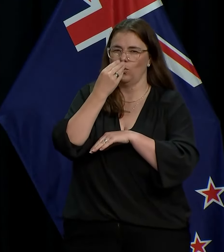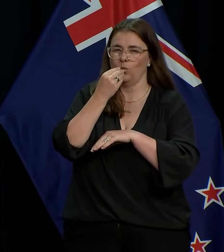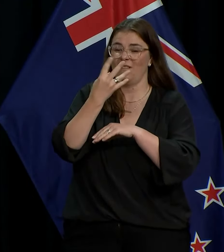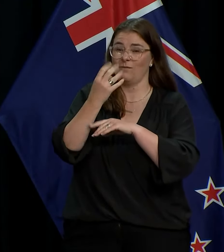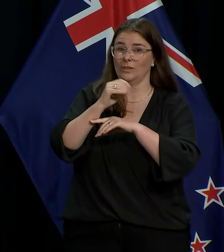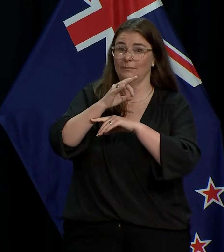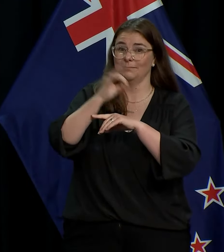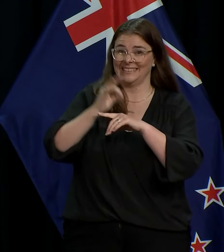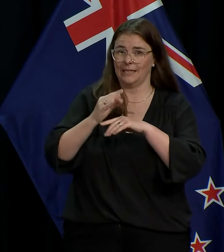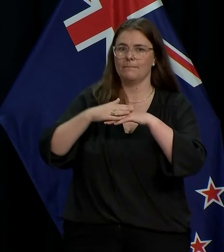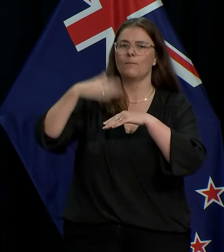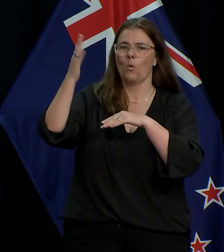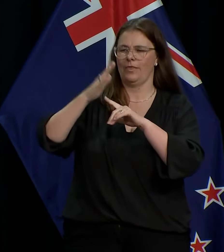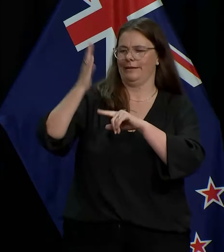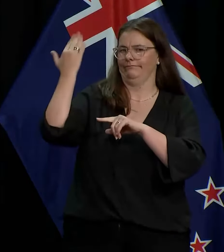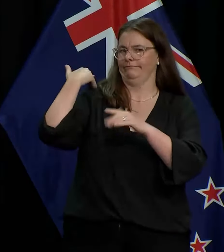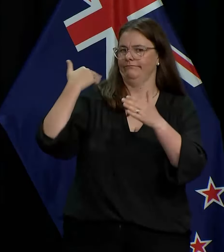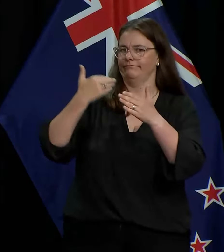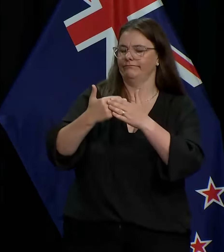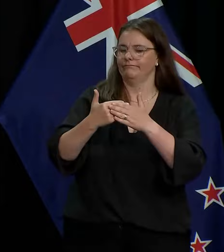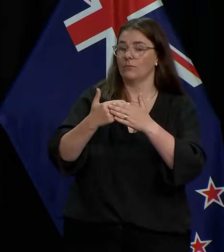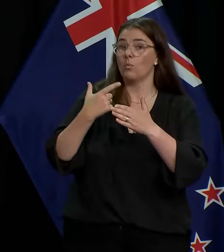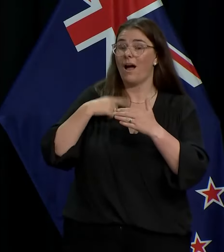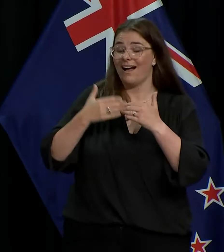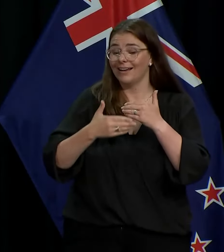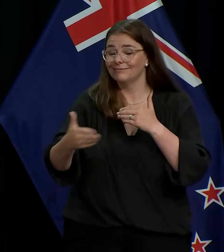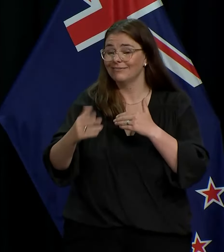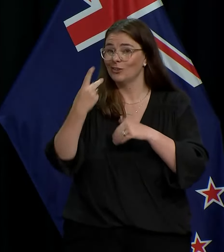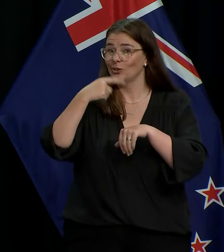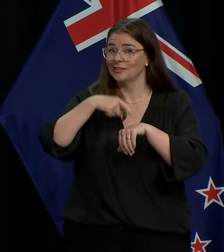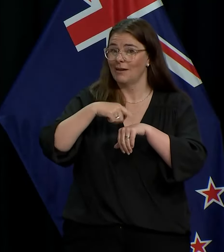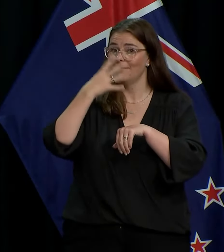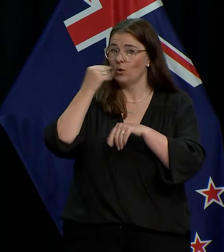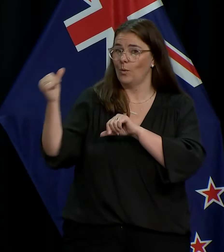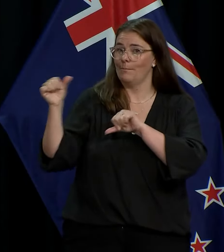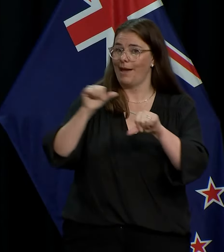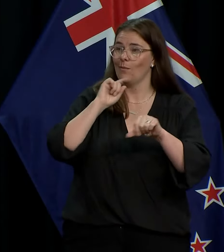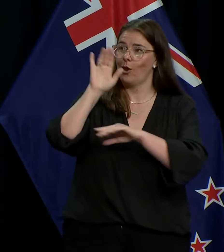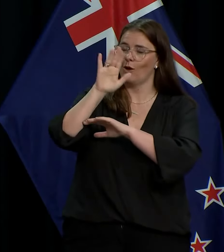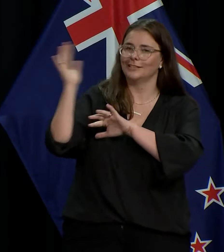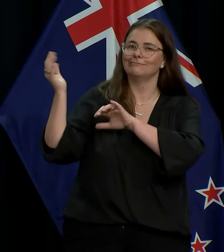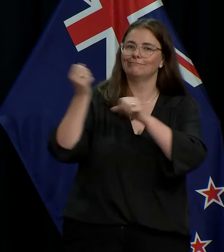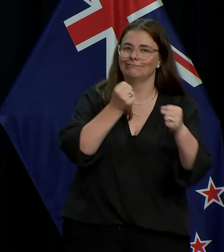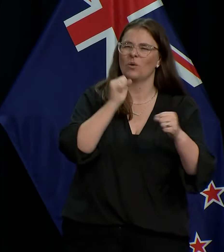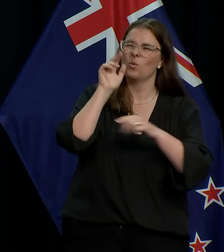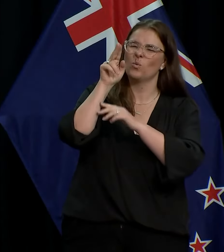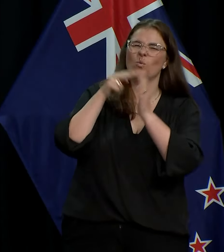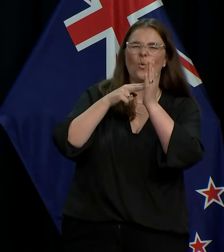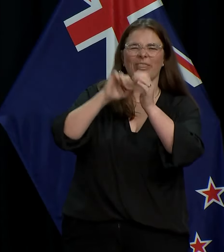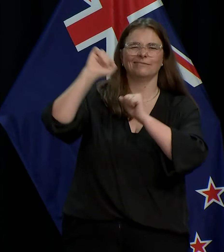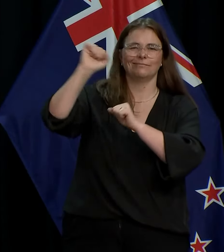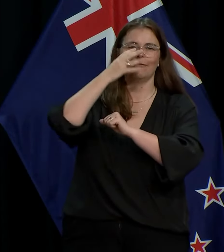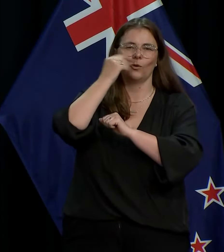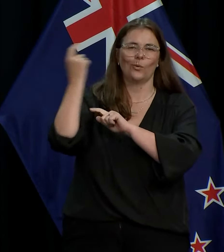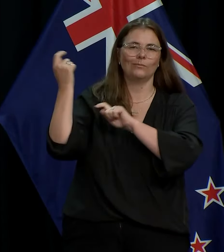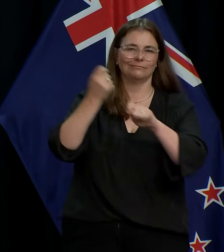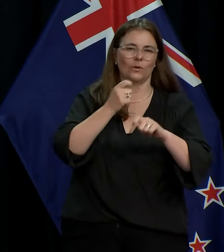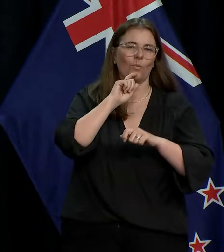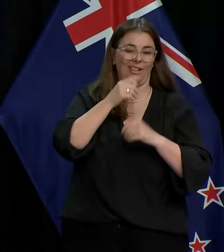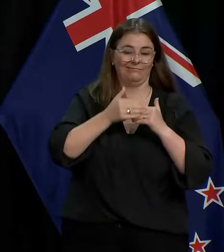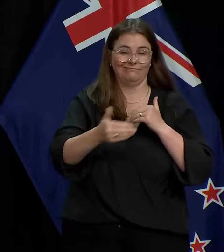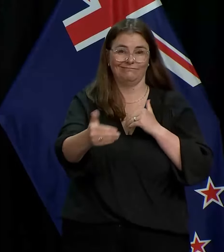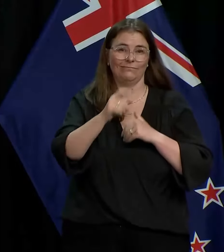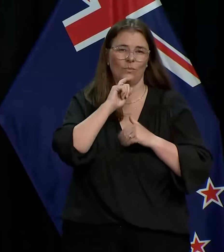than previous years, as we prepare ourselves for the first time in 2 years against the arrival of Northern Hemisphere winter flu